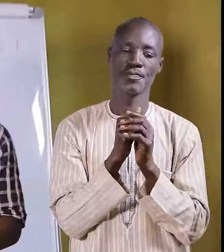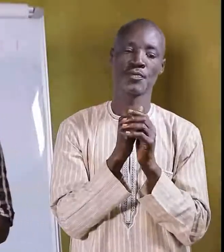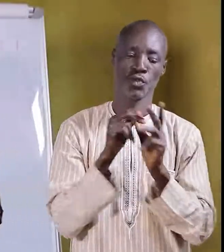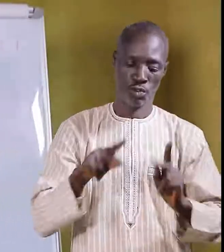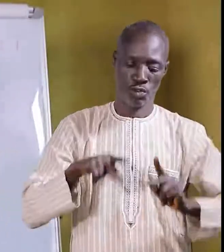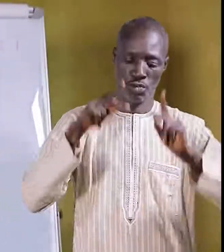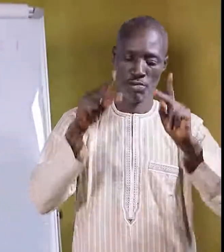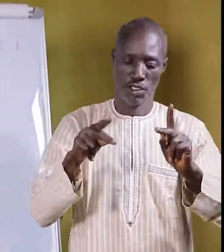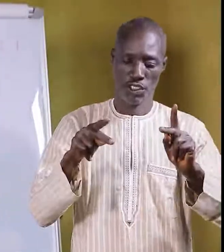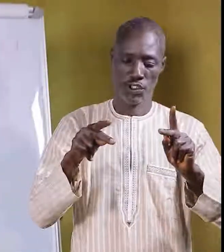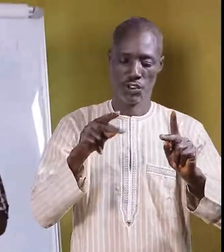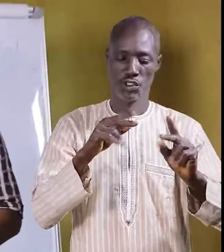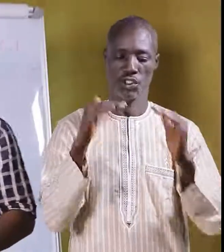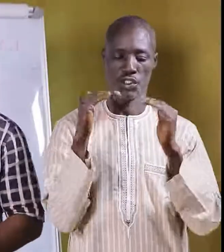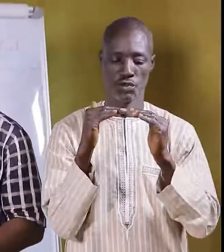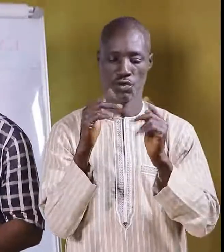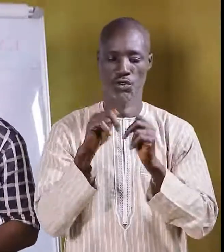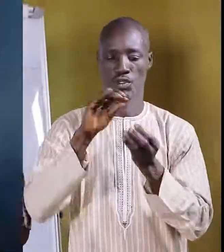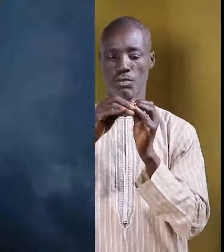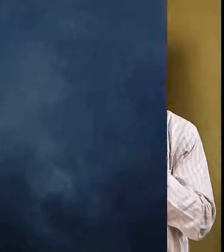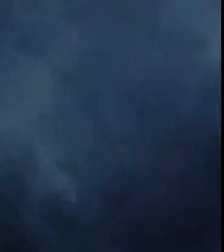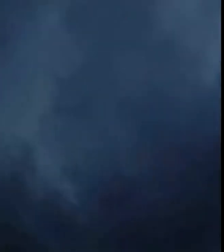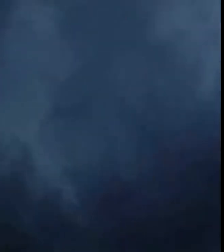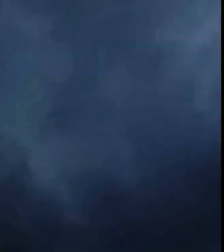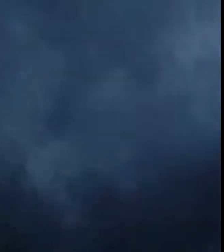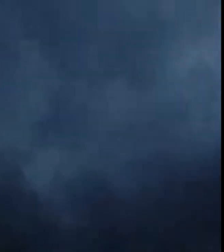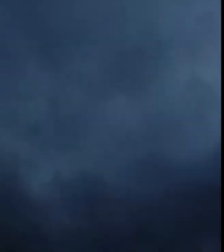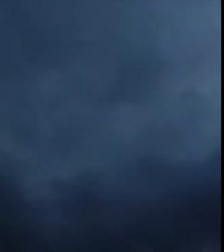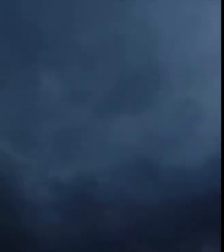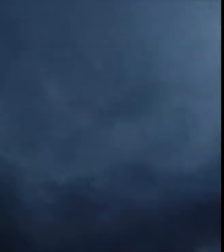per capita per head is at the highest.